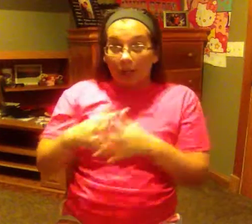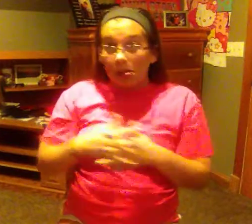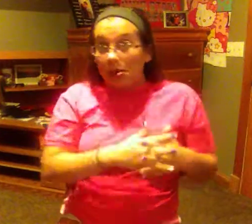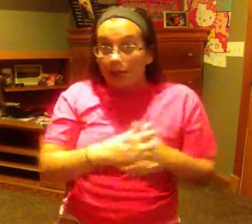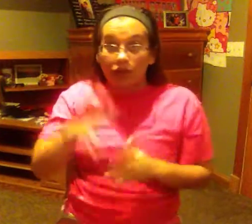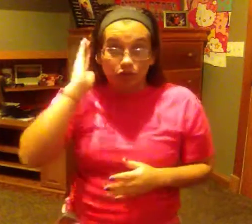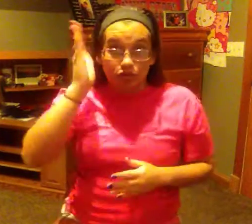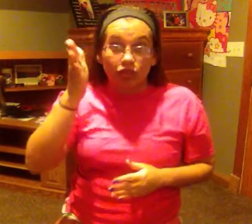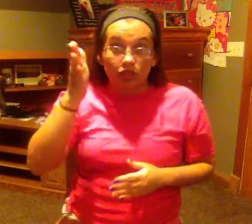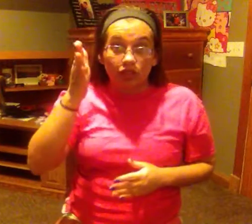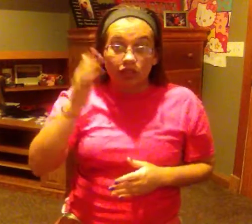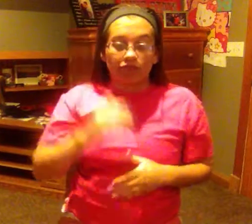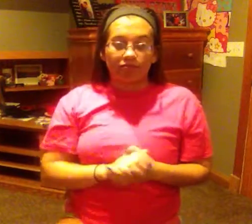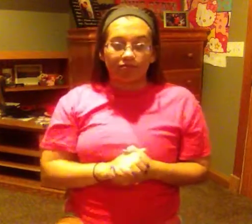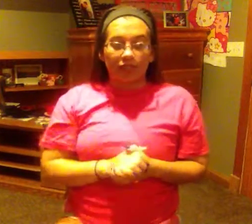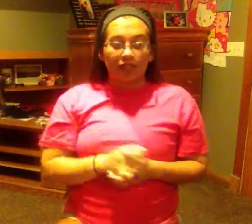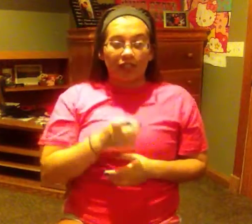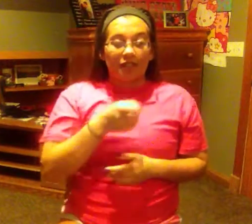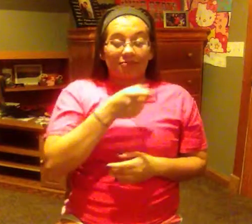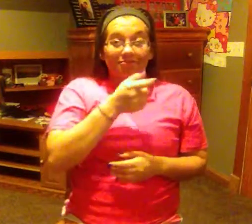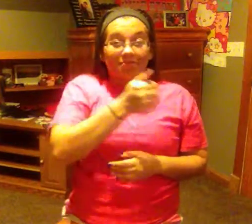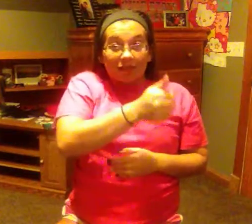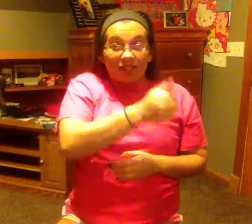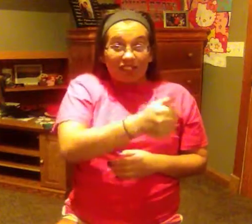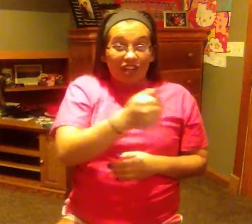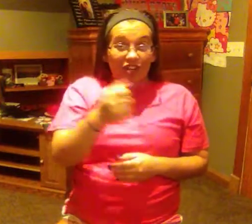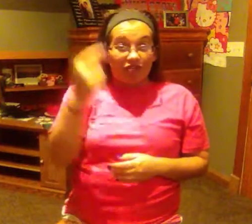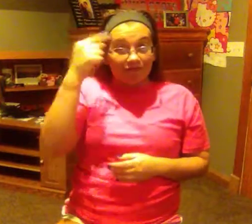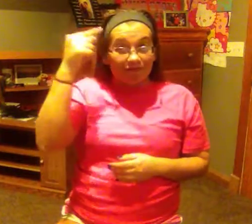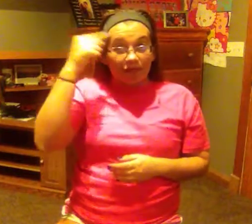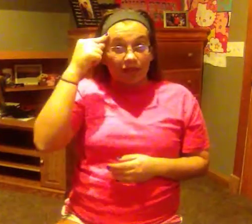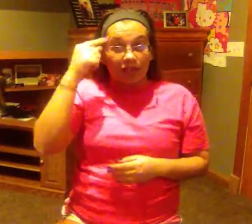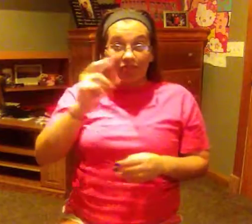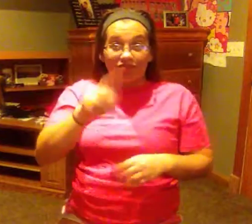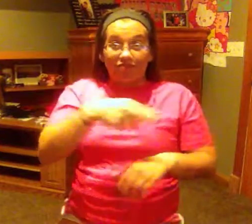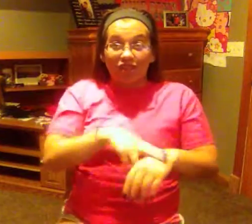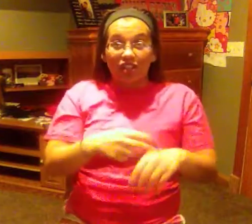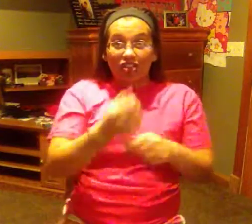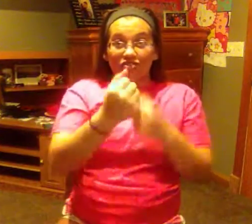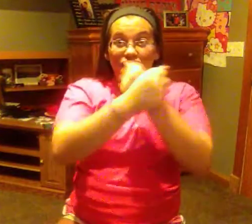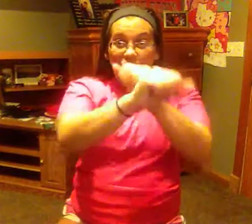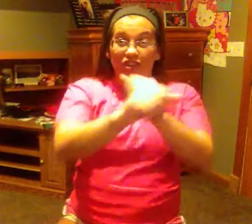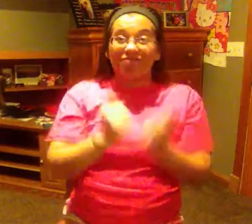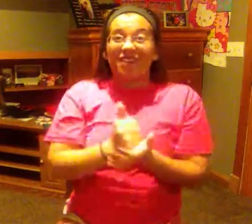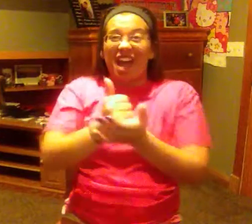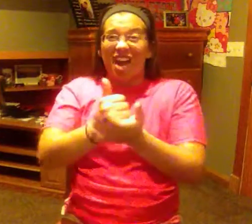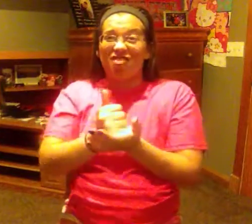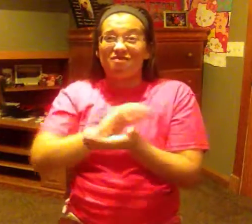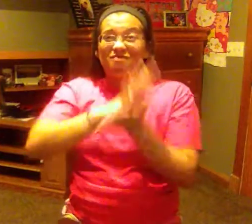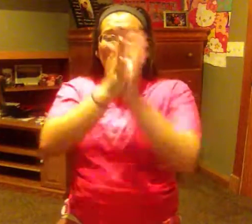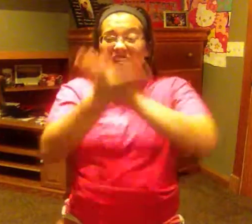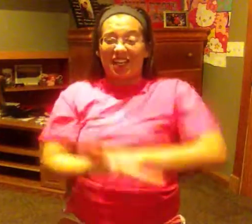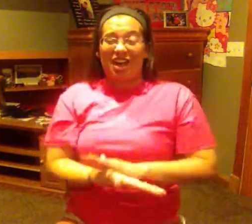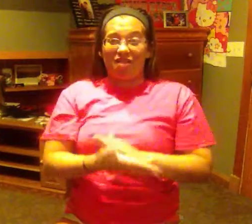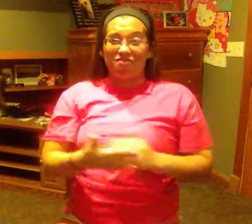the experience I need to make me successful in any career path I choose. Find out more about serving your country in the National Guard.